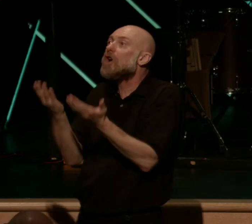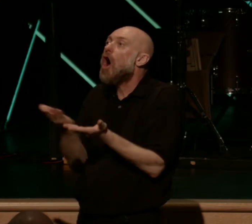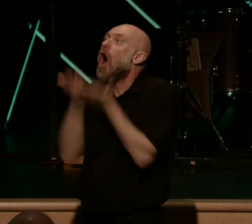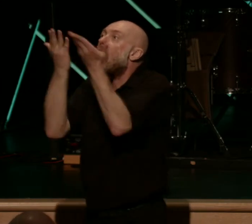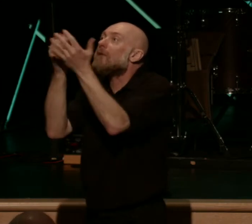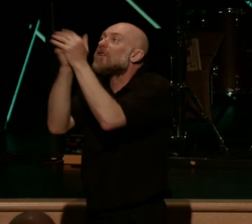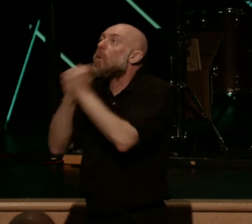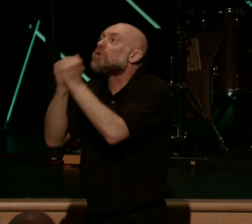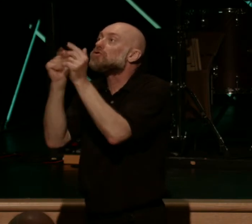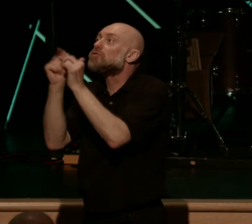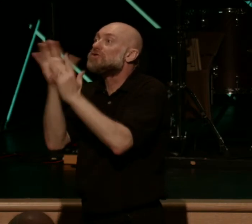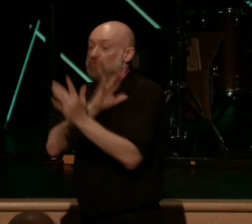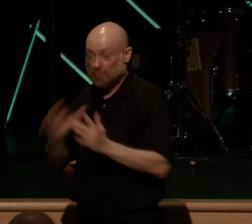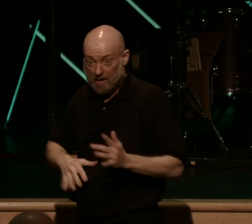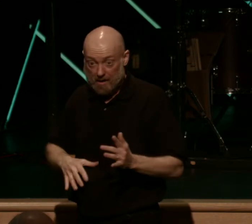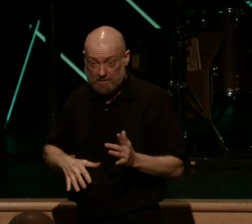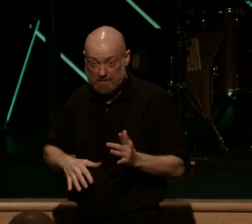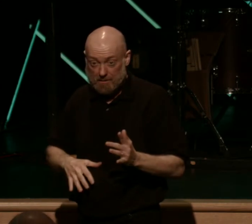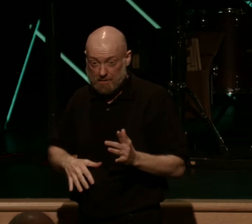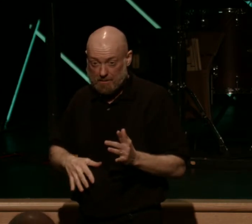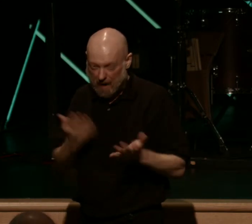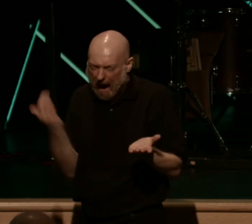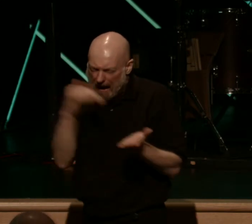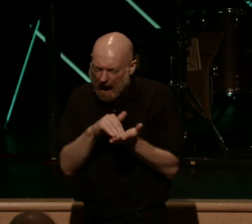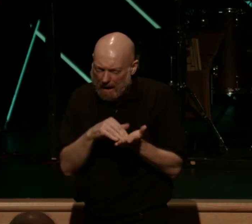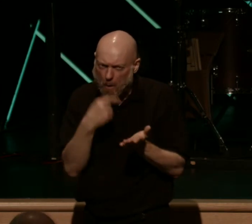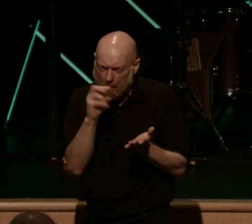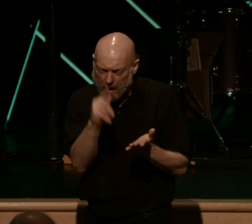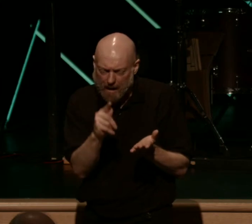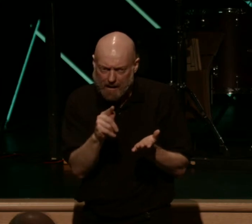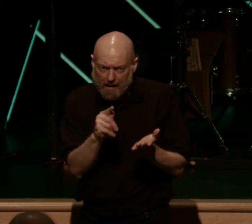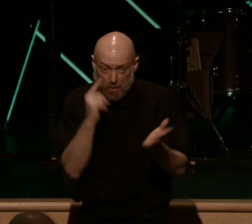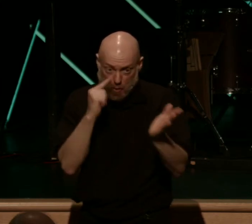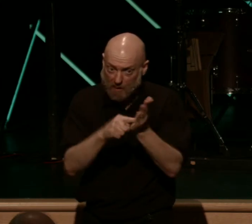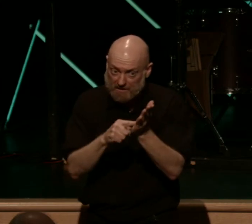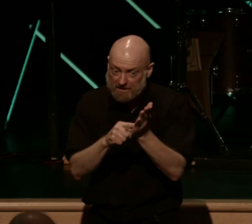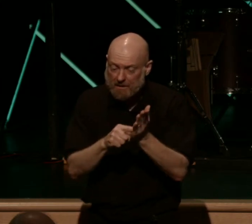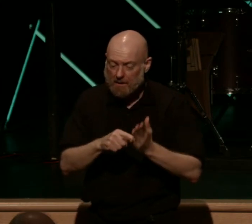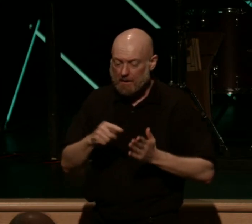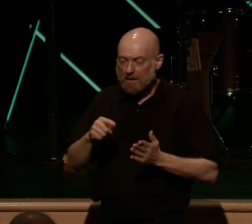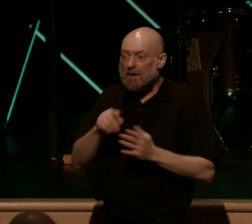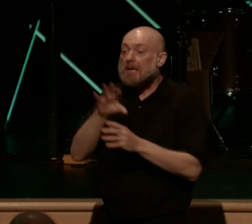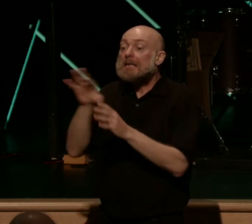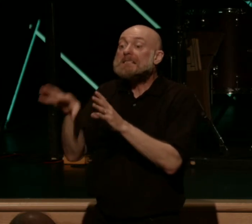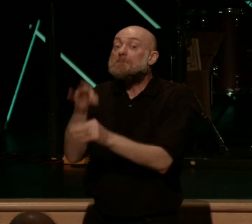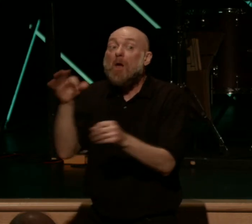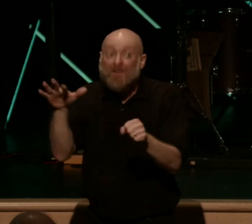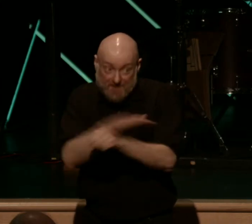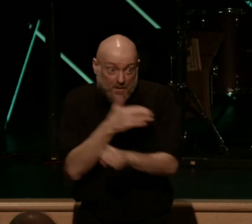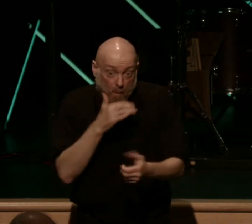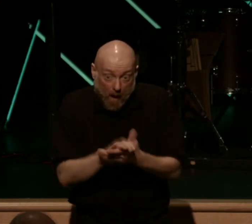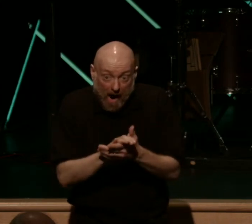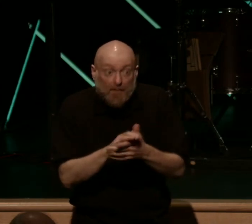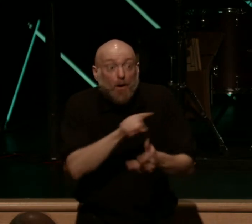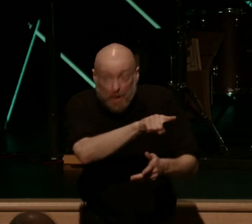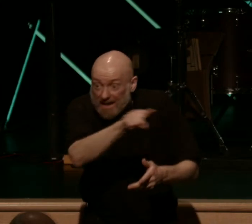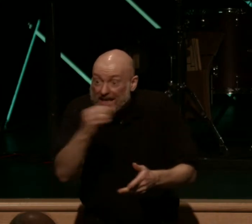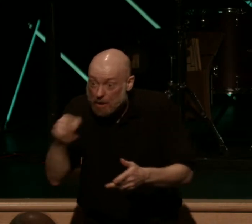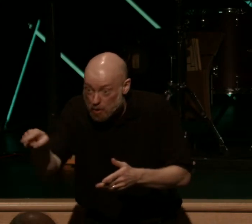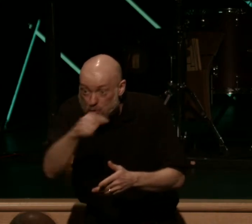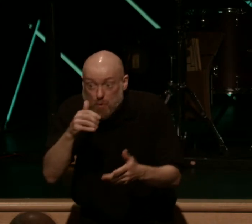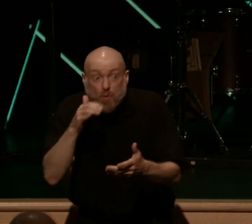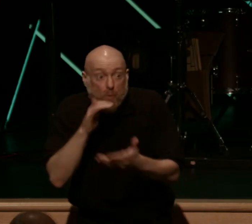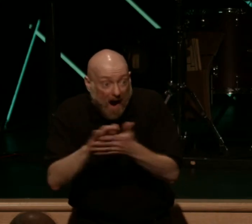Jesus Christ. I'm going to read that one more time. Notice first, spirit-filled wives. It's spirit-filled